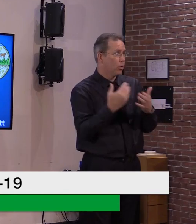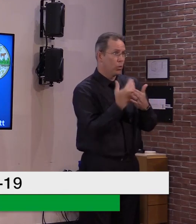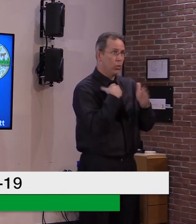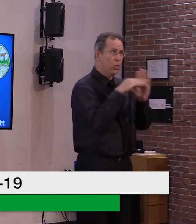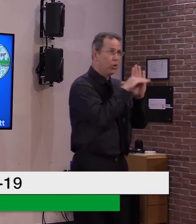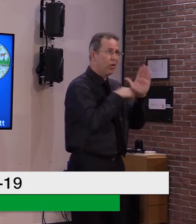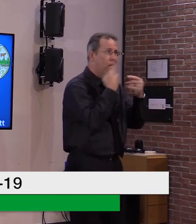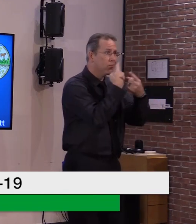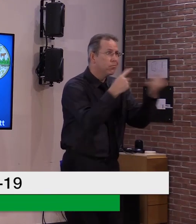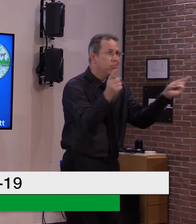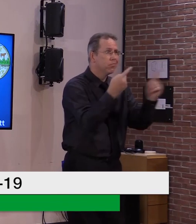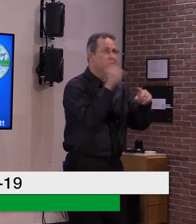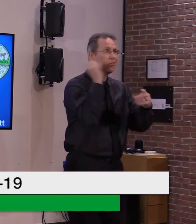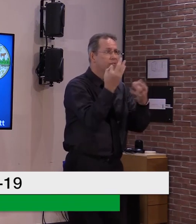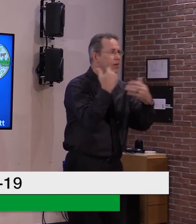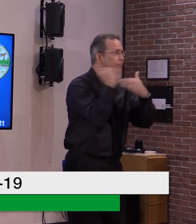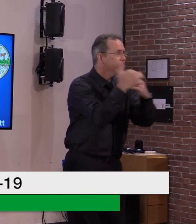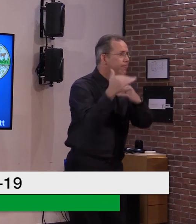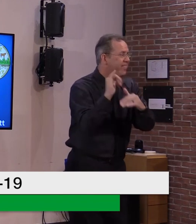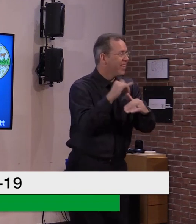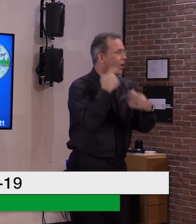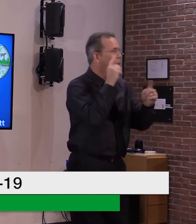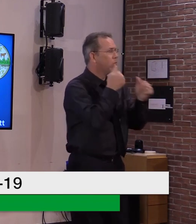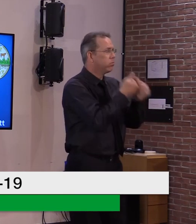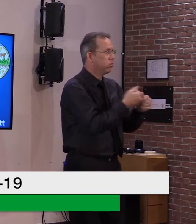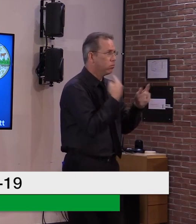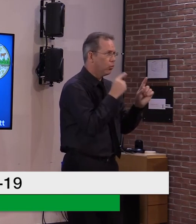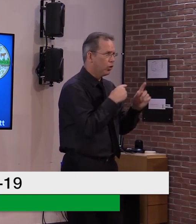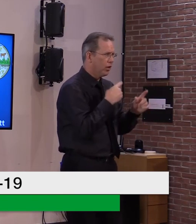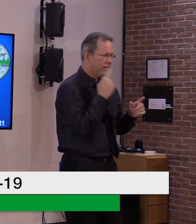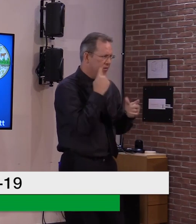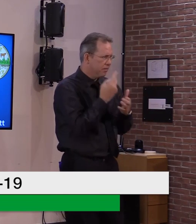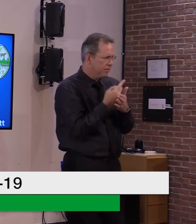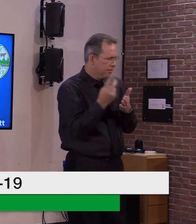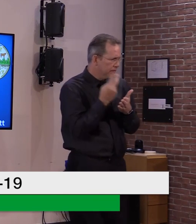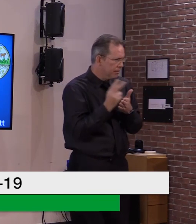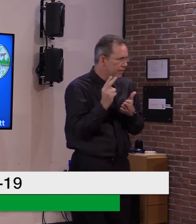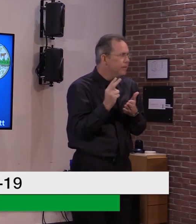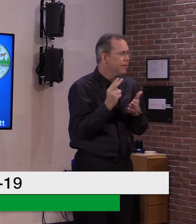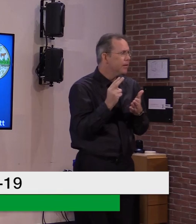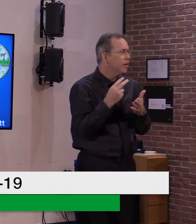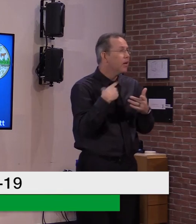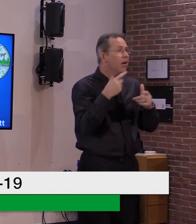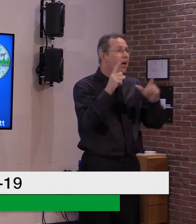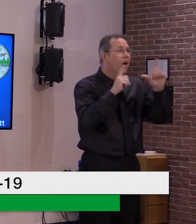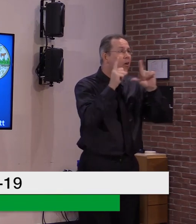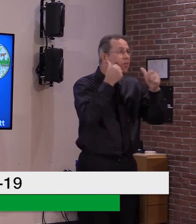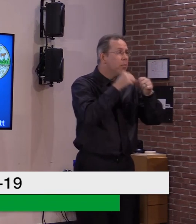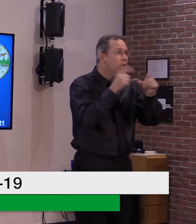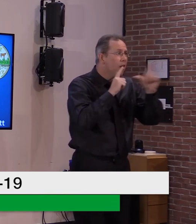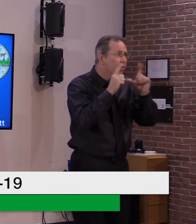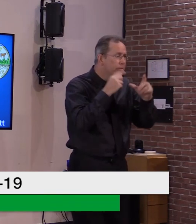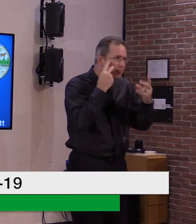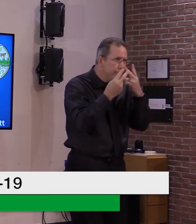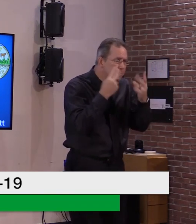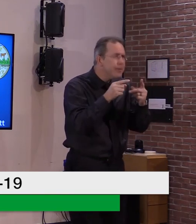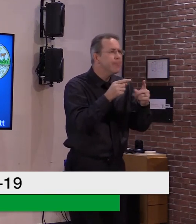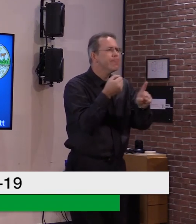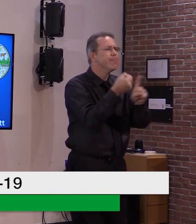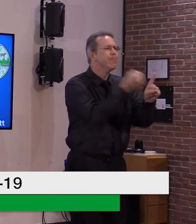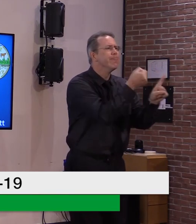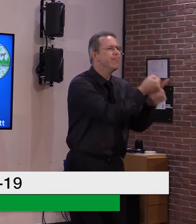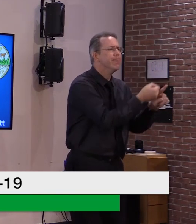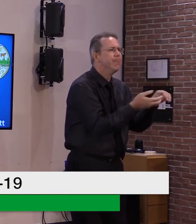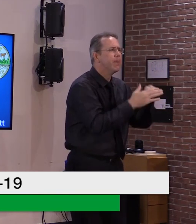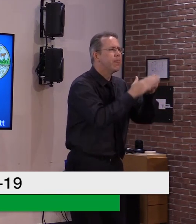that as you might recall it was two to three weeks ago when we had halloween so the number of cases has dropped a